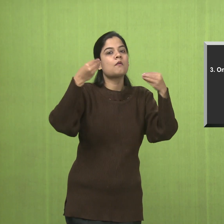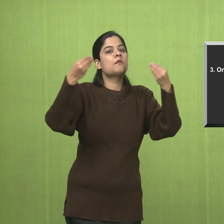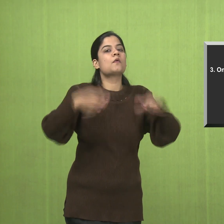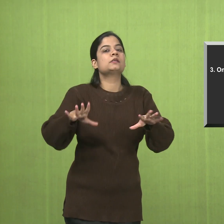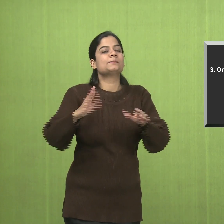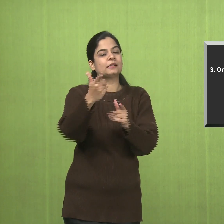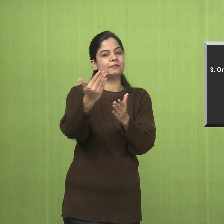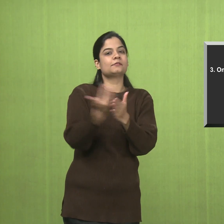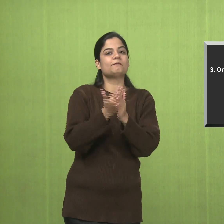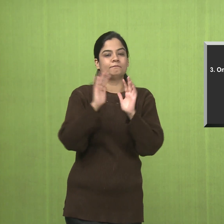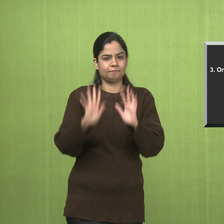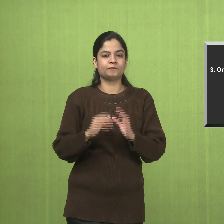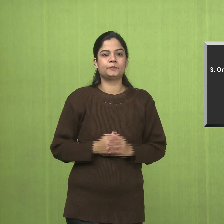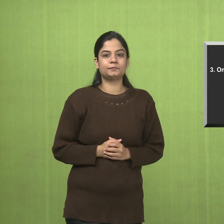of a lot of energy.